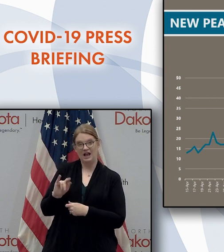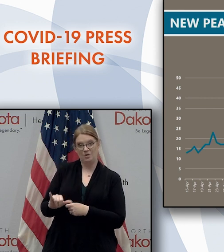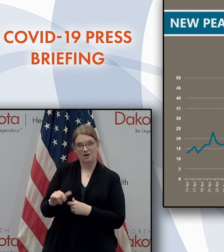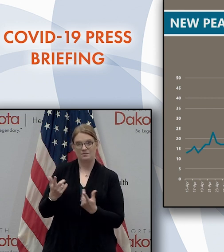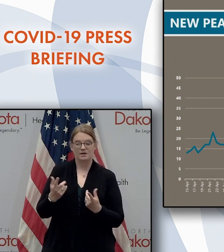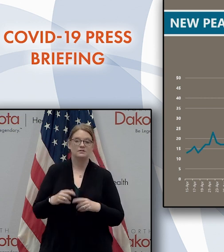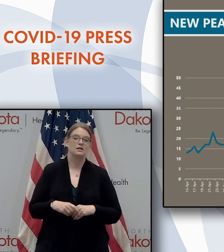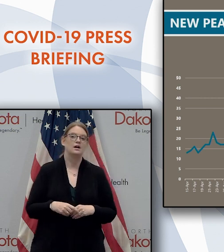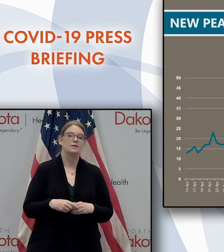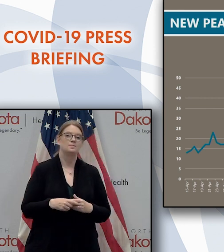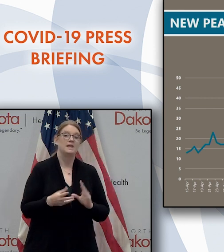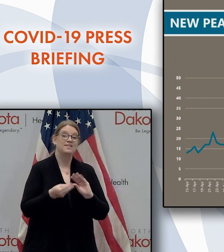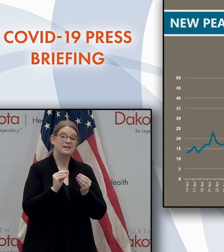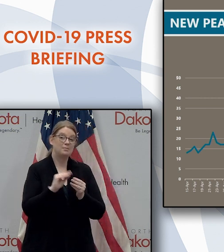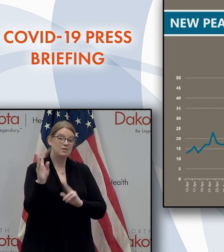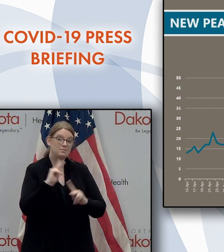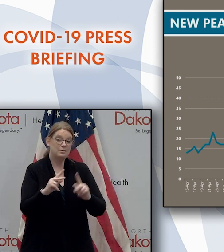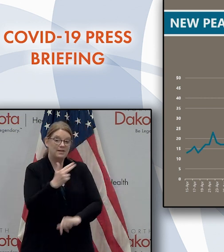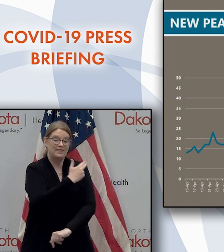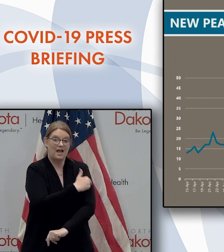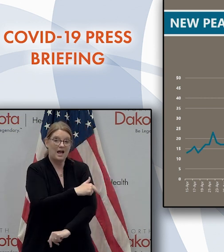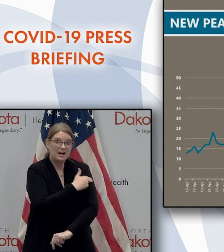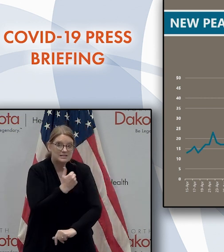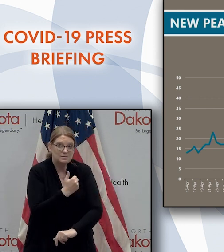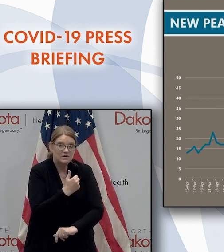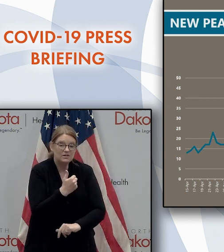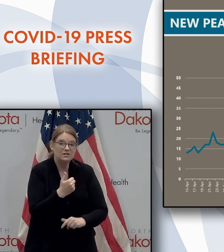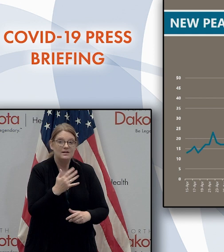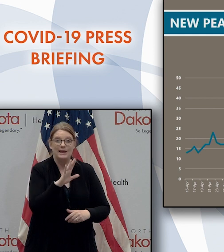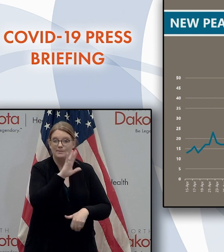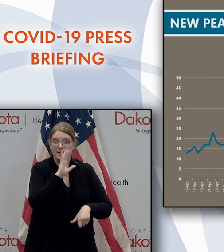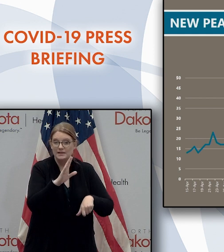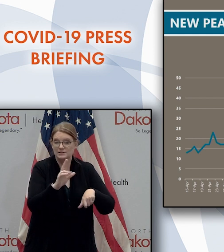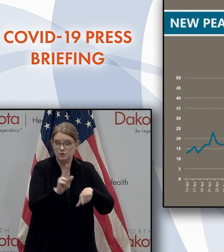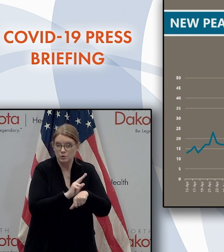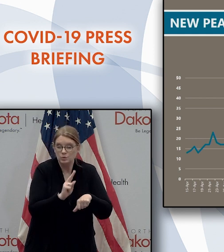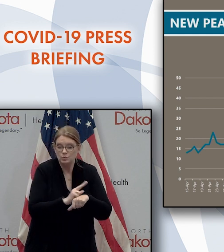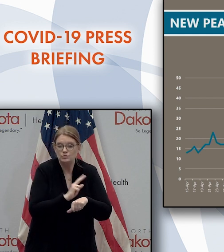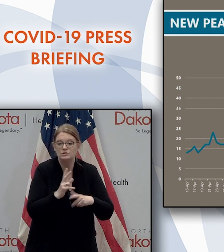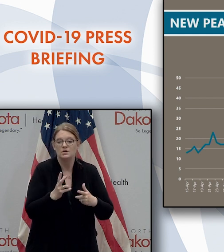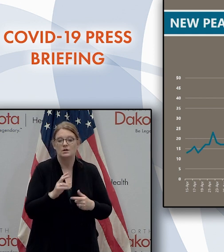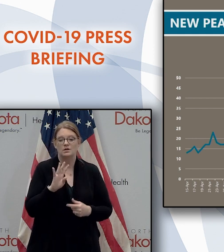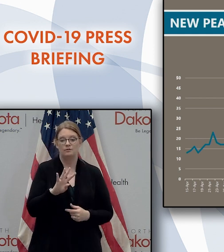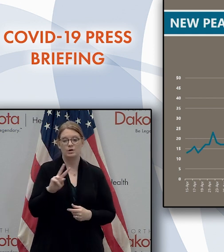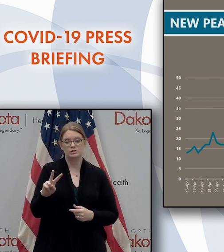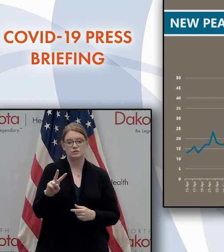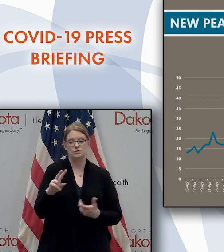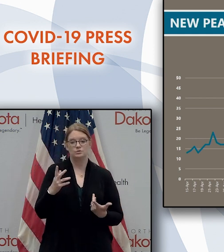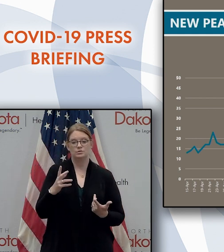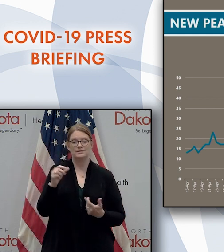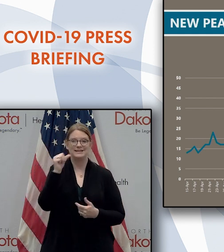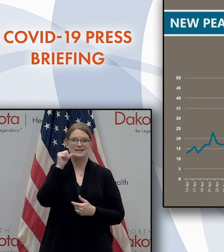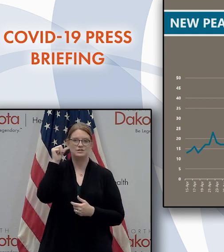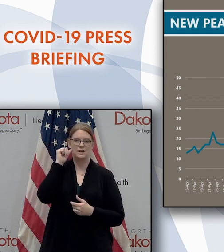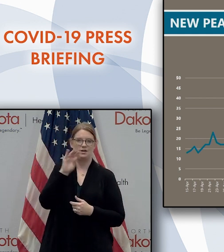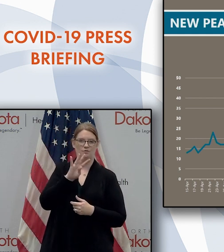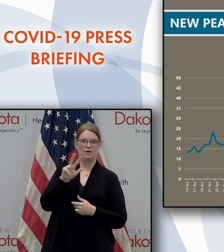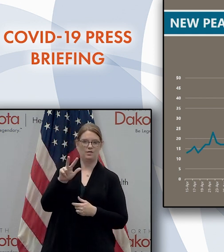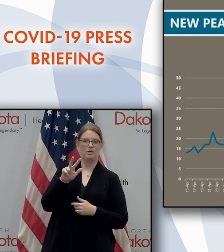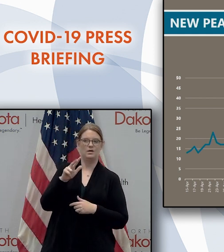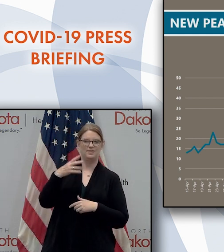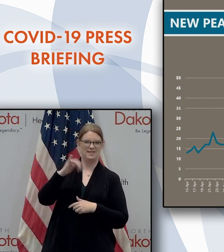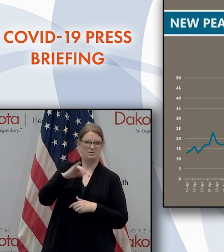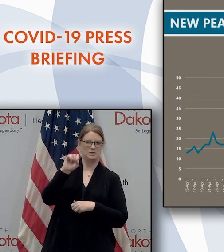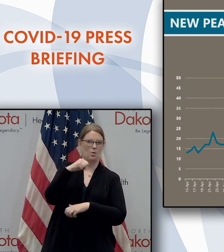at the hospitalization rate here, where we're at 42, 43 yesterday was our record